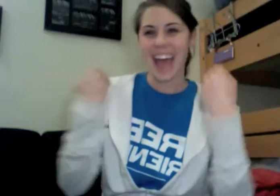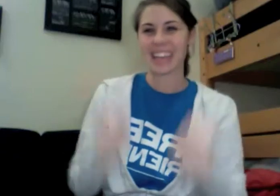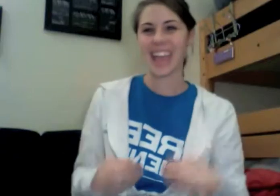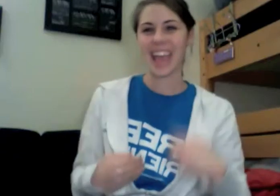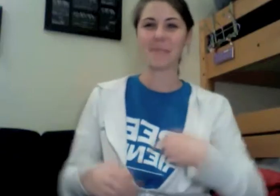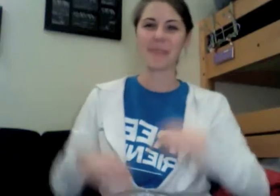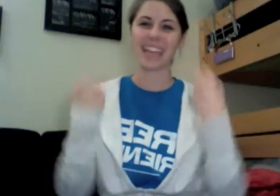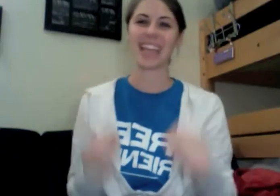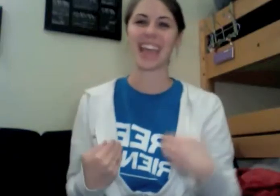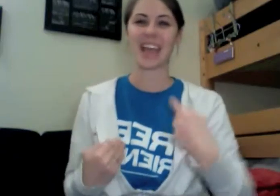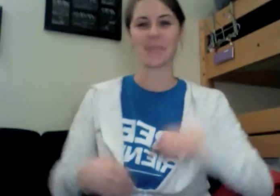write.